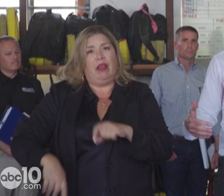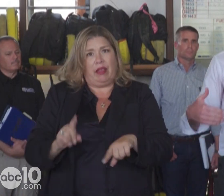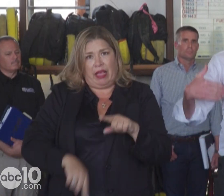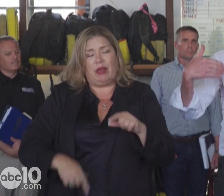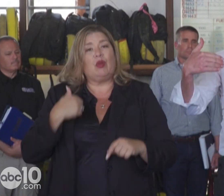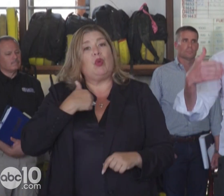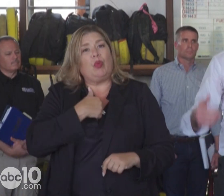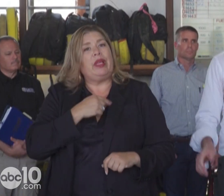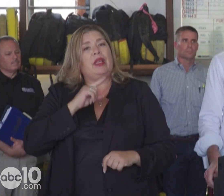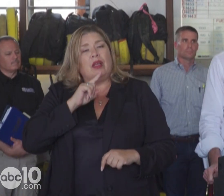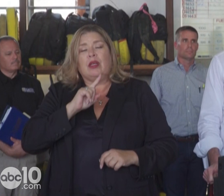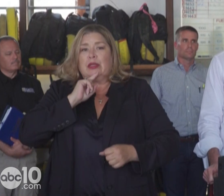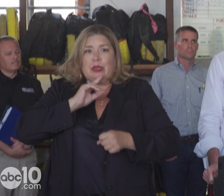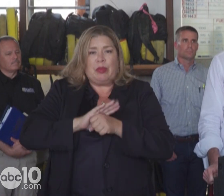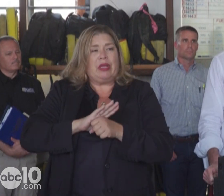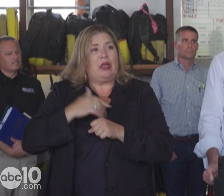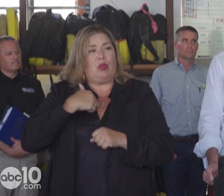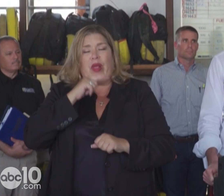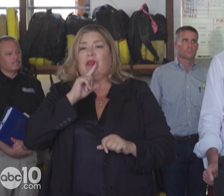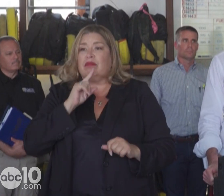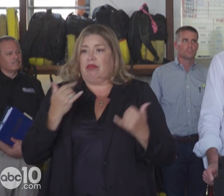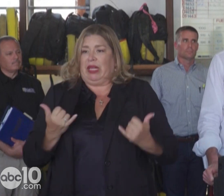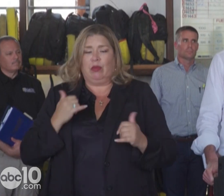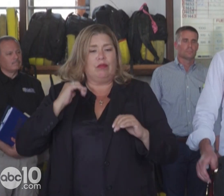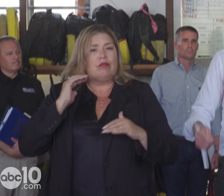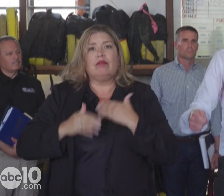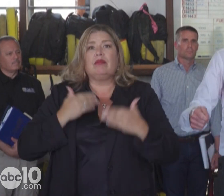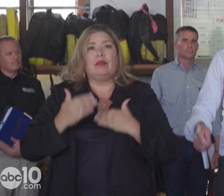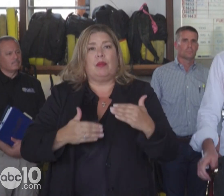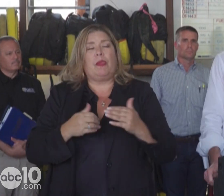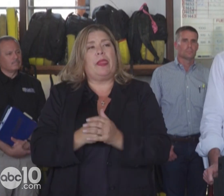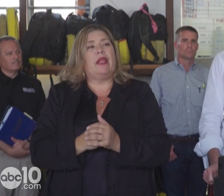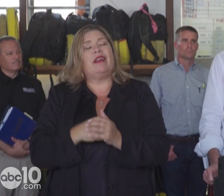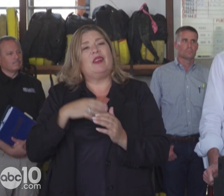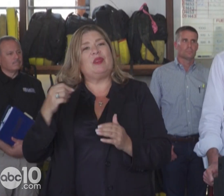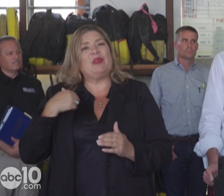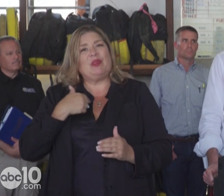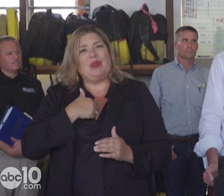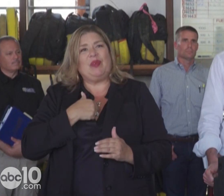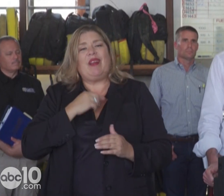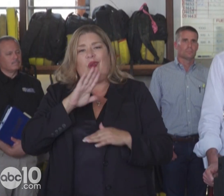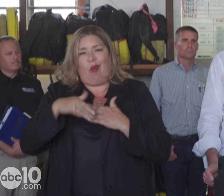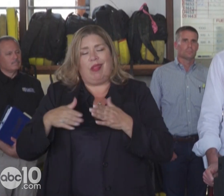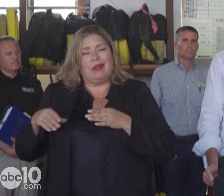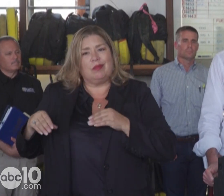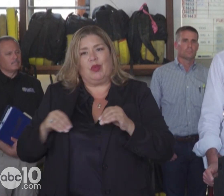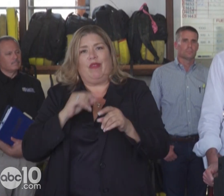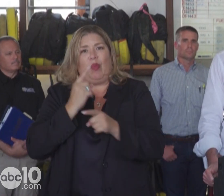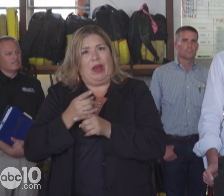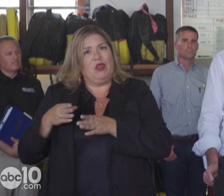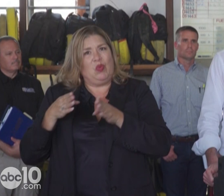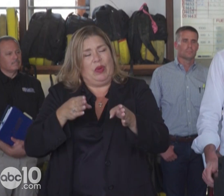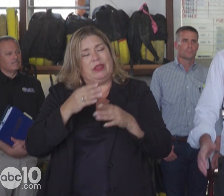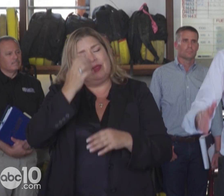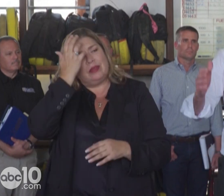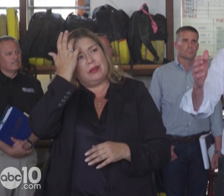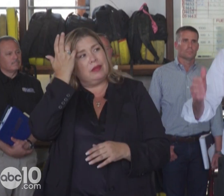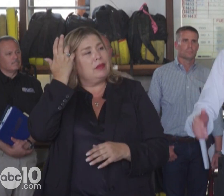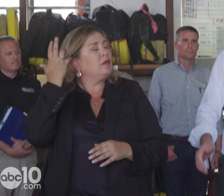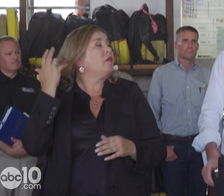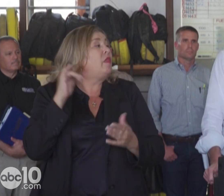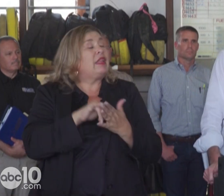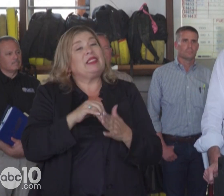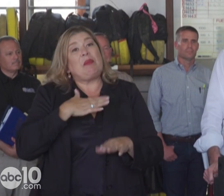are resolved and we are collectively rowing in the same direction. So that's